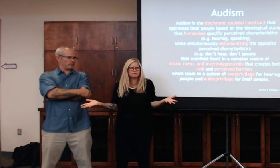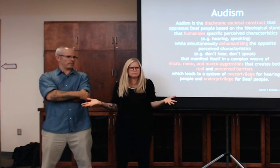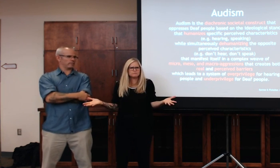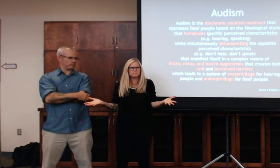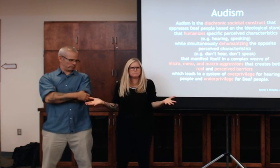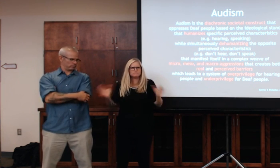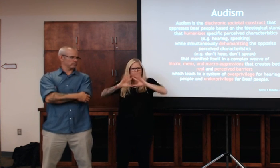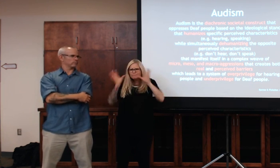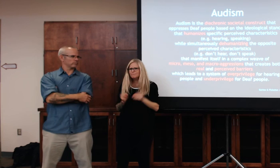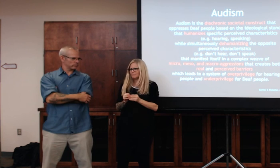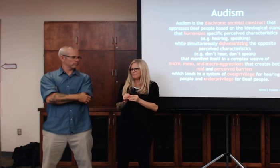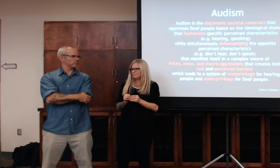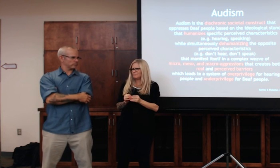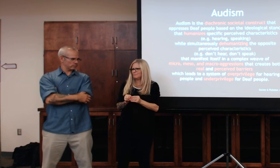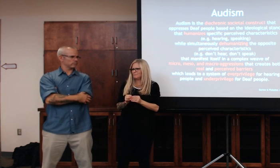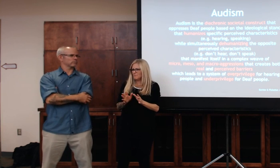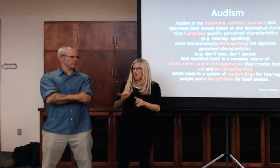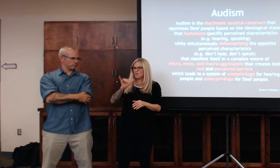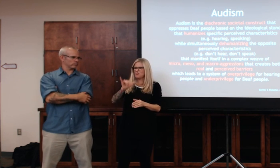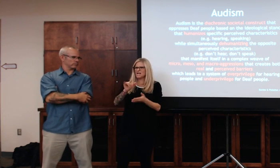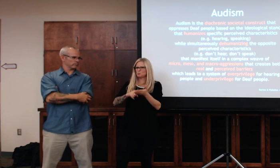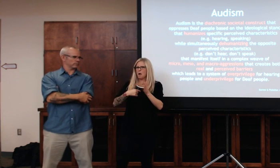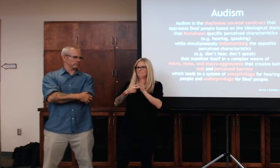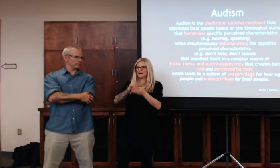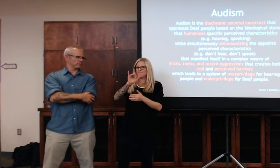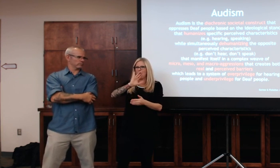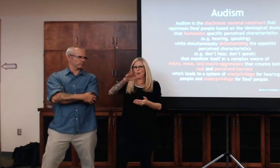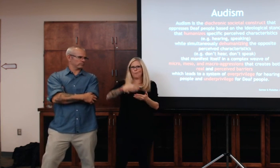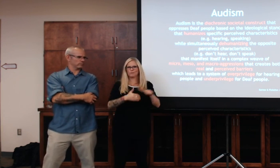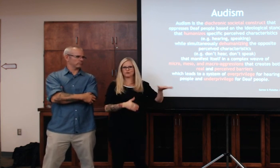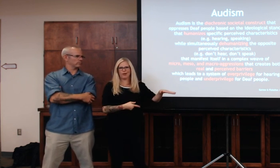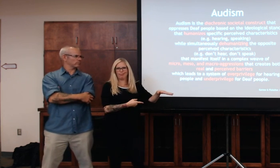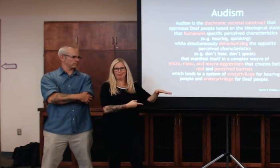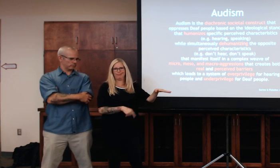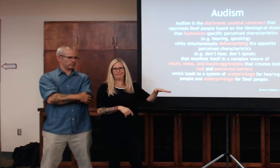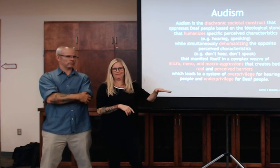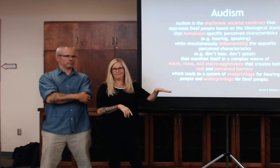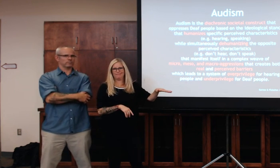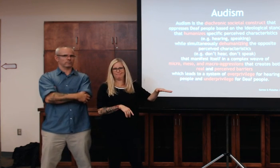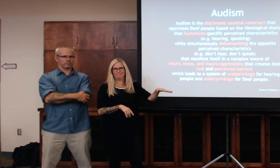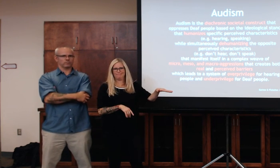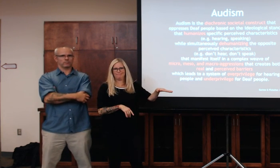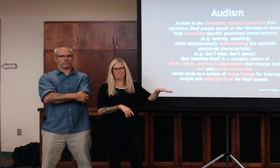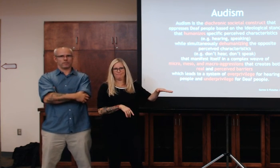to be whatever it is that they are as a whole. And that's what I mean by the whole child.